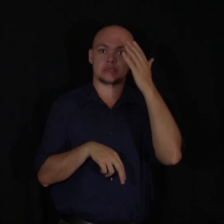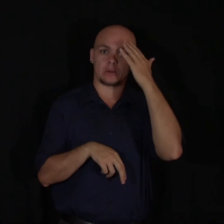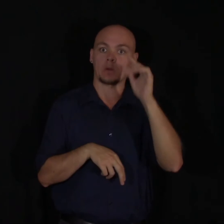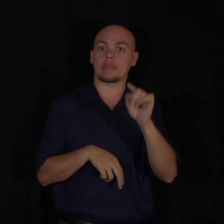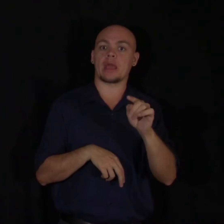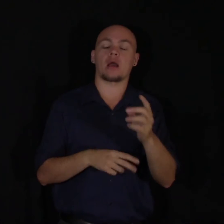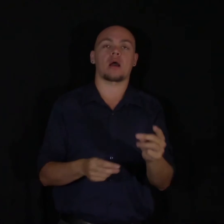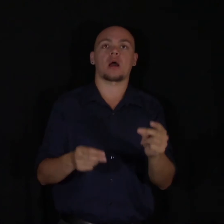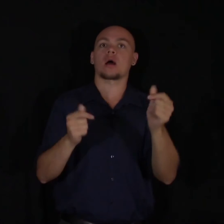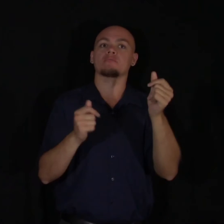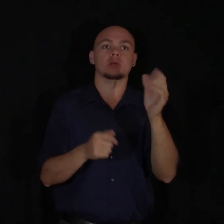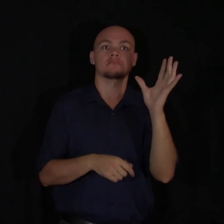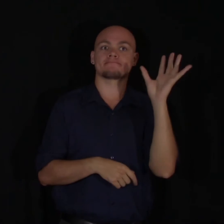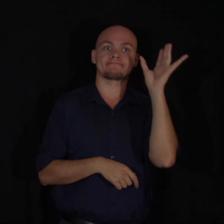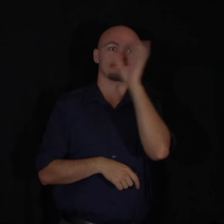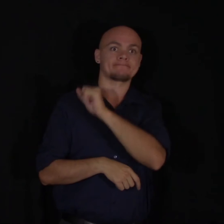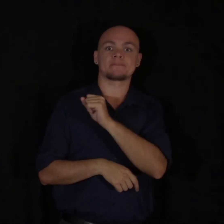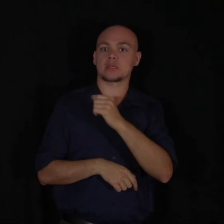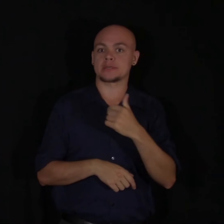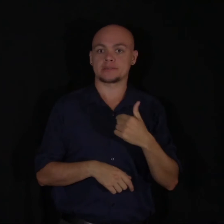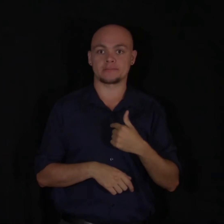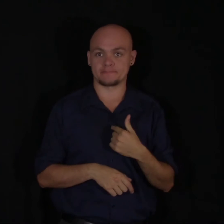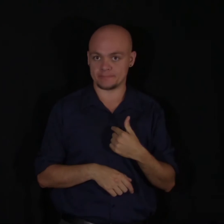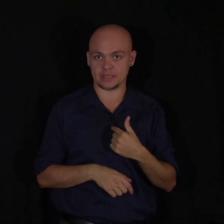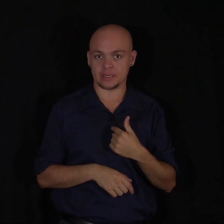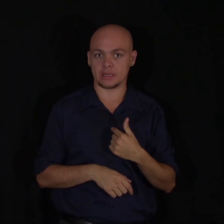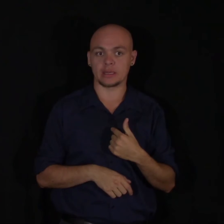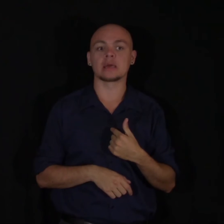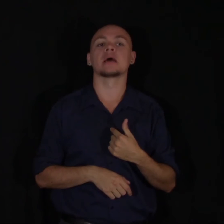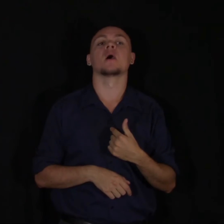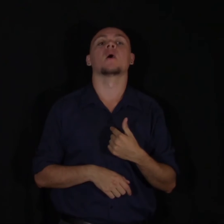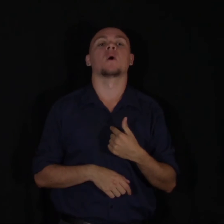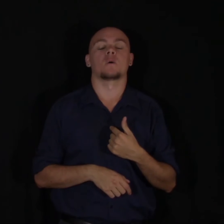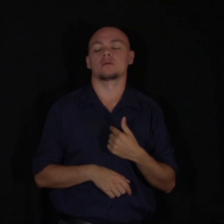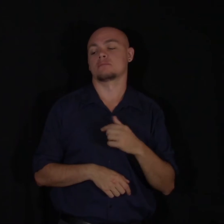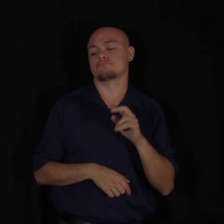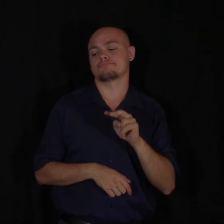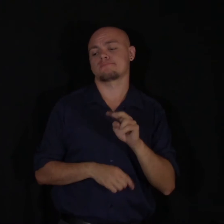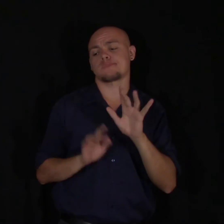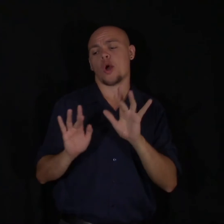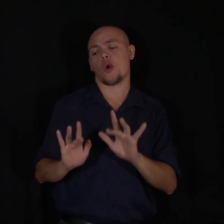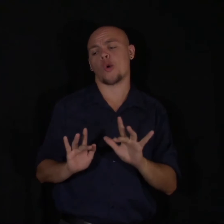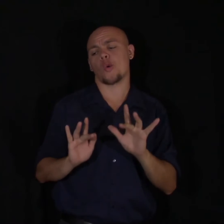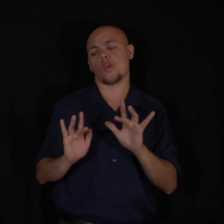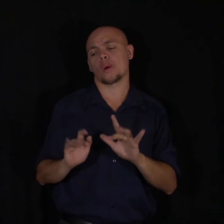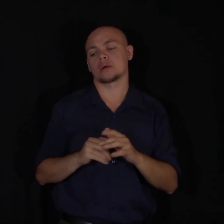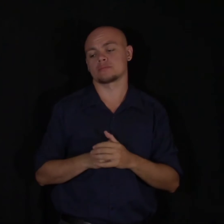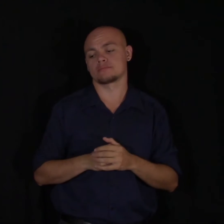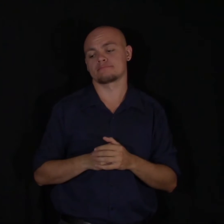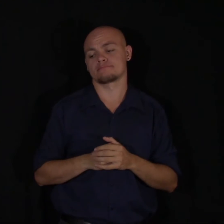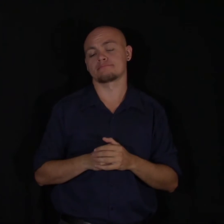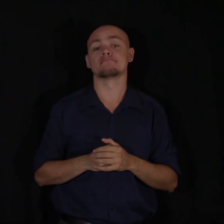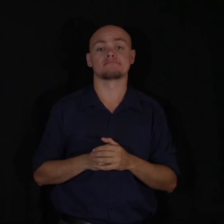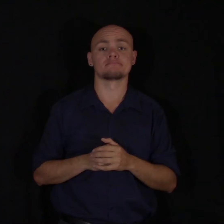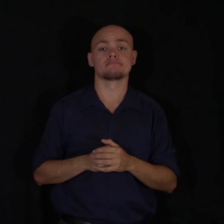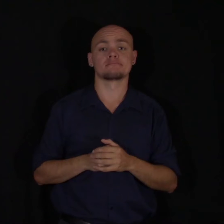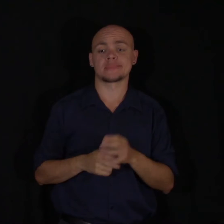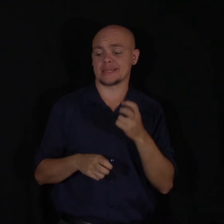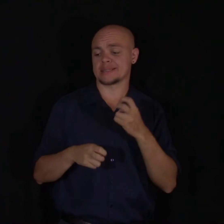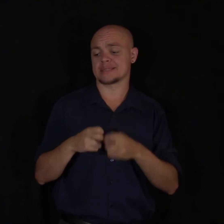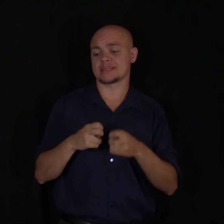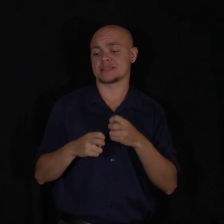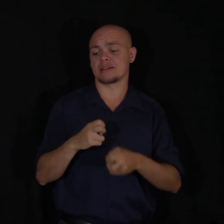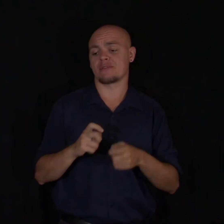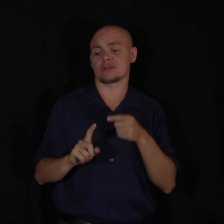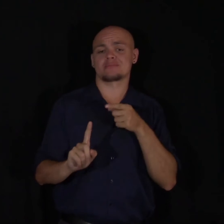automatically, just by the human nature, think to themselves, oh, it must be so difficult to